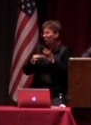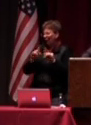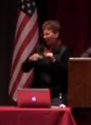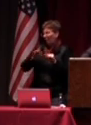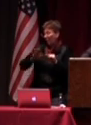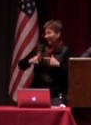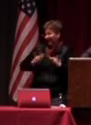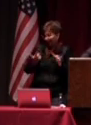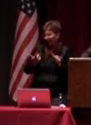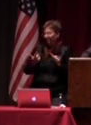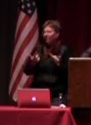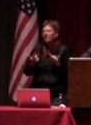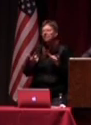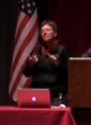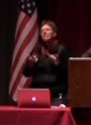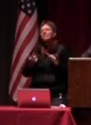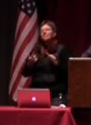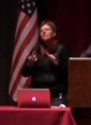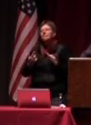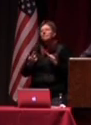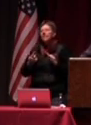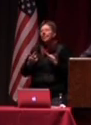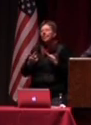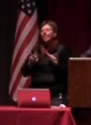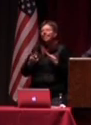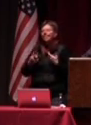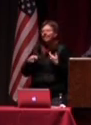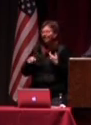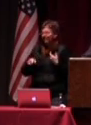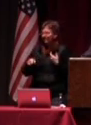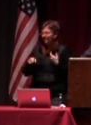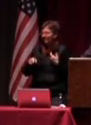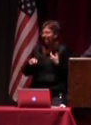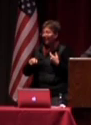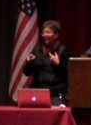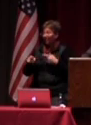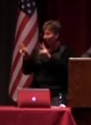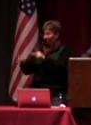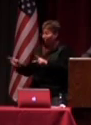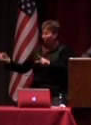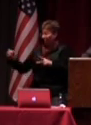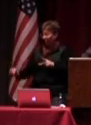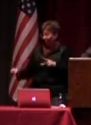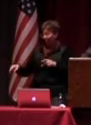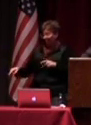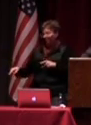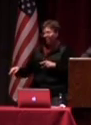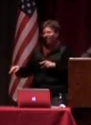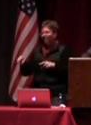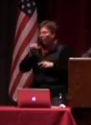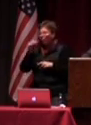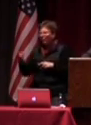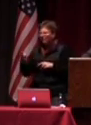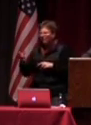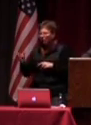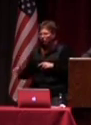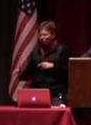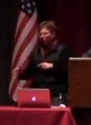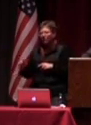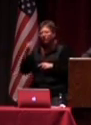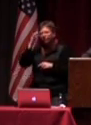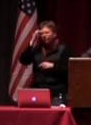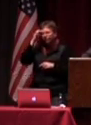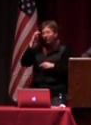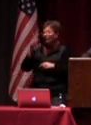not actually future historians like me that he had in mind, much as I would have liked that to have been the case. Even after his final military